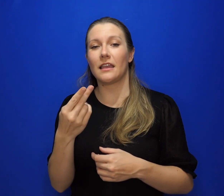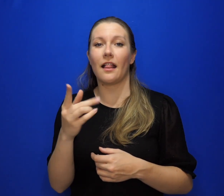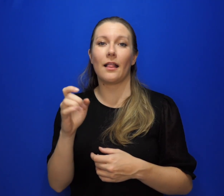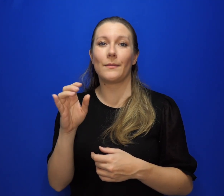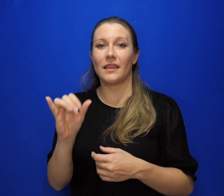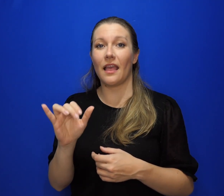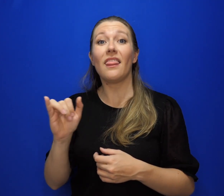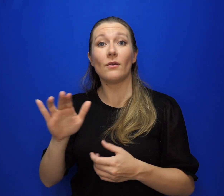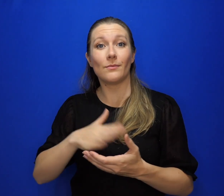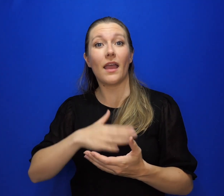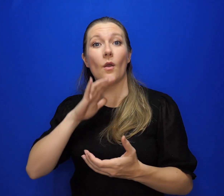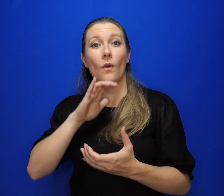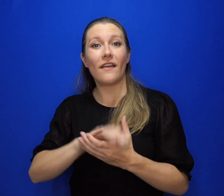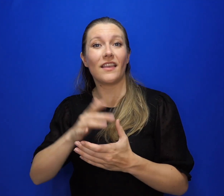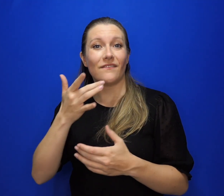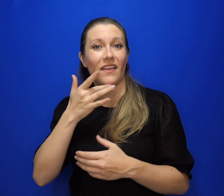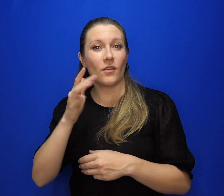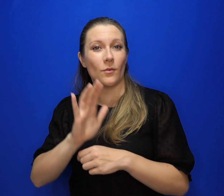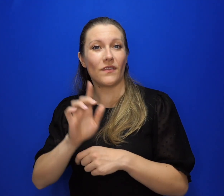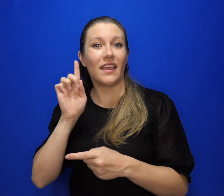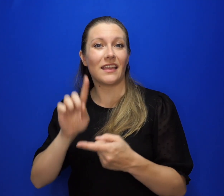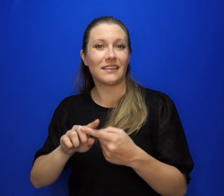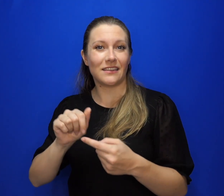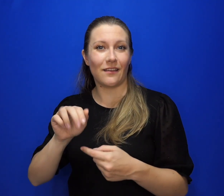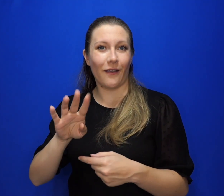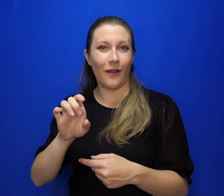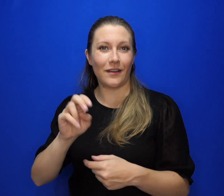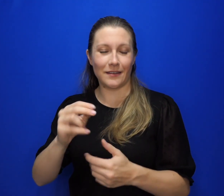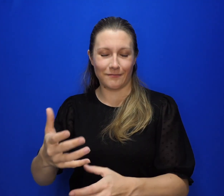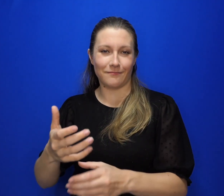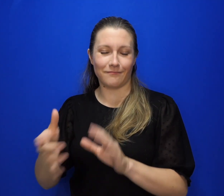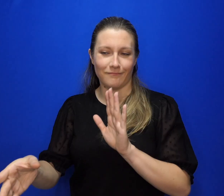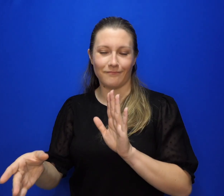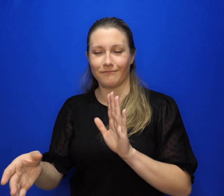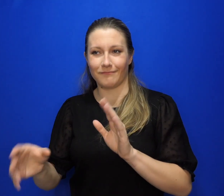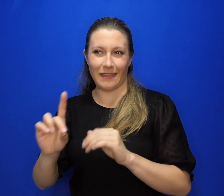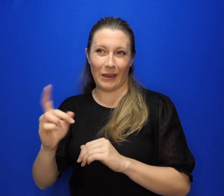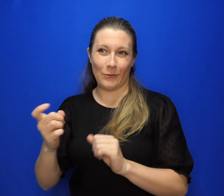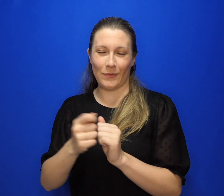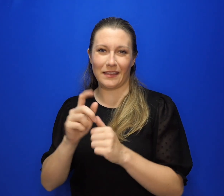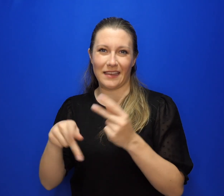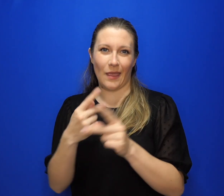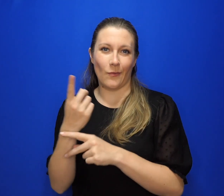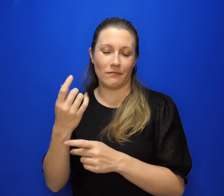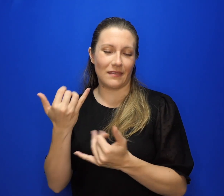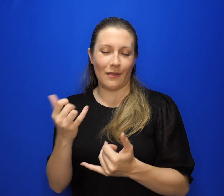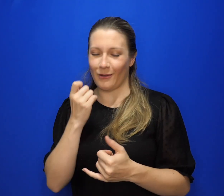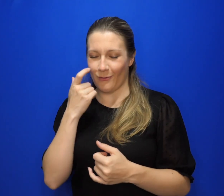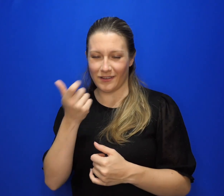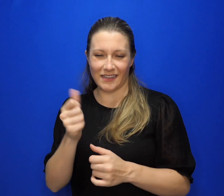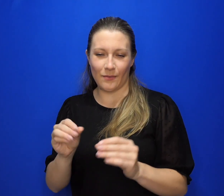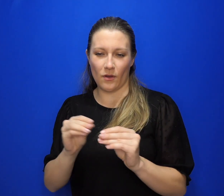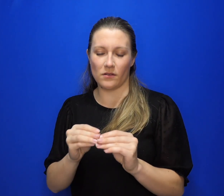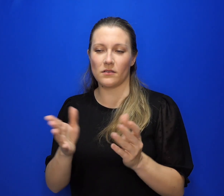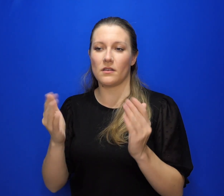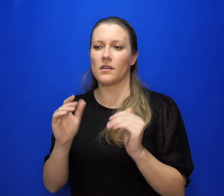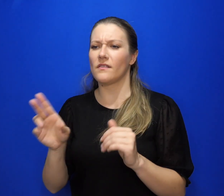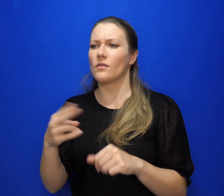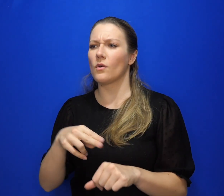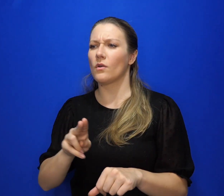1 diabetes and now we don't watch it anymore. Then, of course... There's what other movies has Erin Brock? I